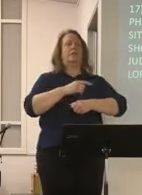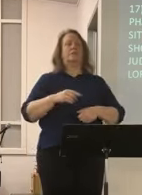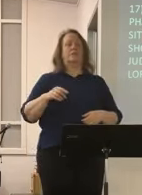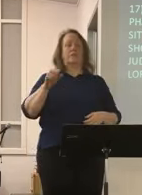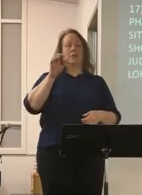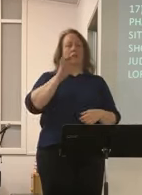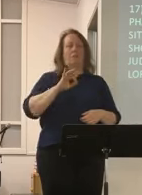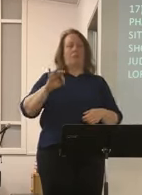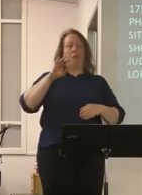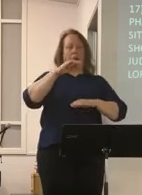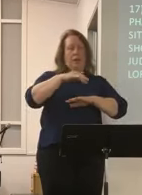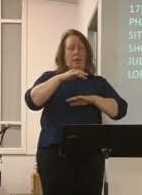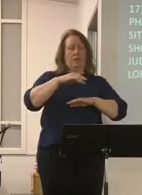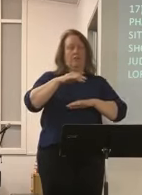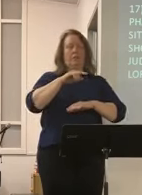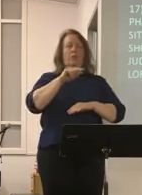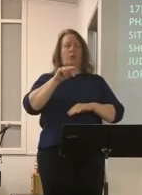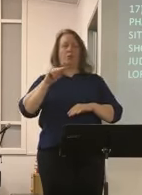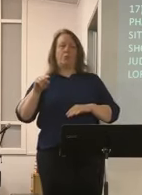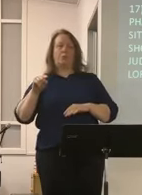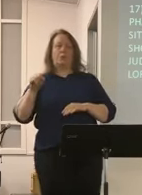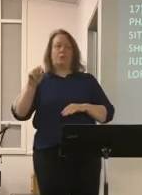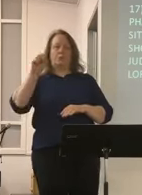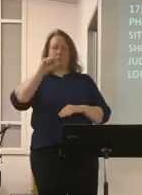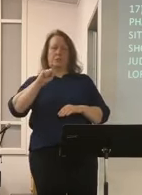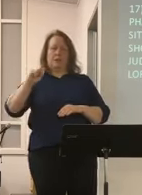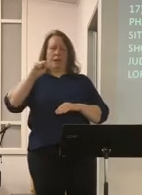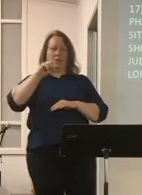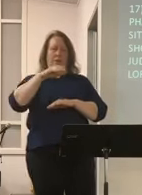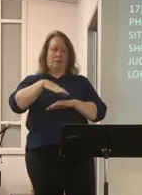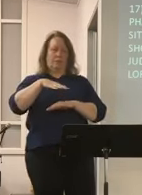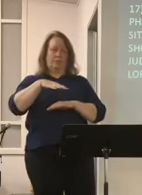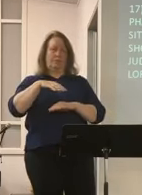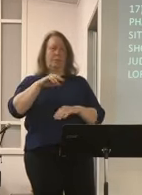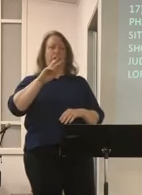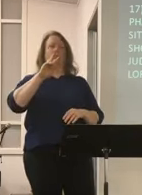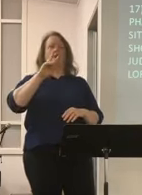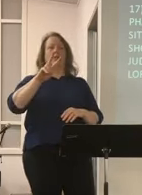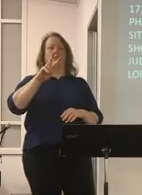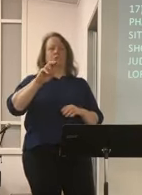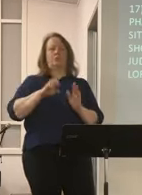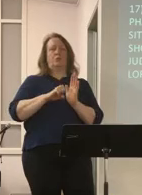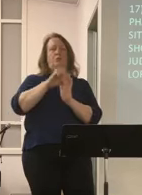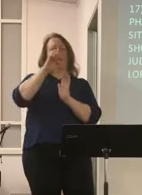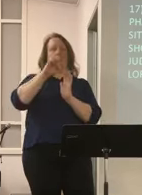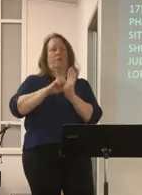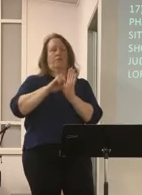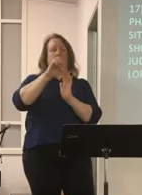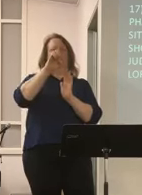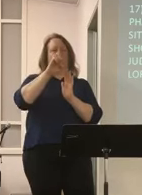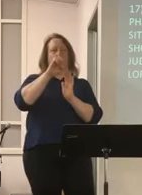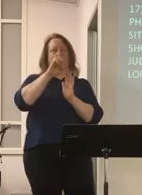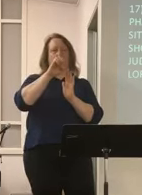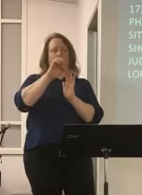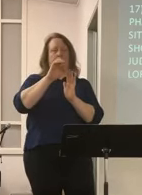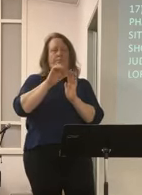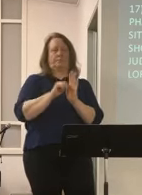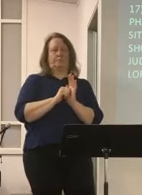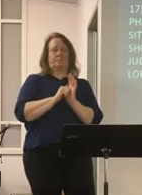There are different sets of elevators, and there is one set of elevators that this is